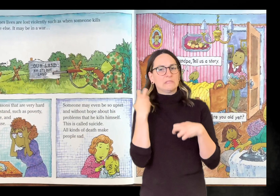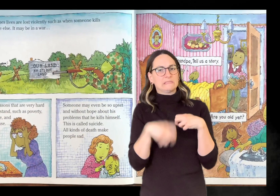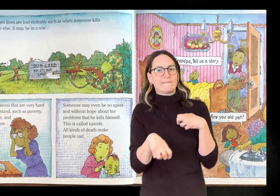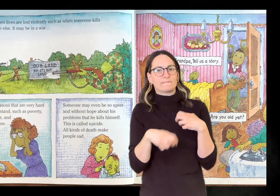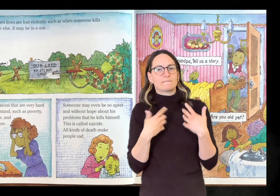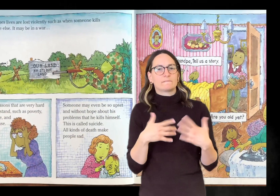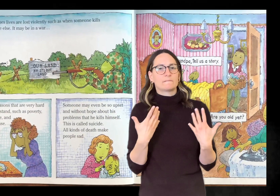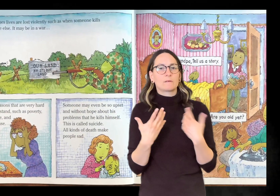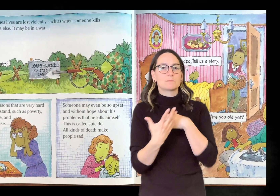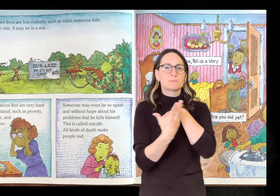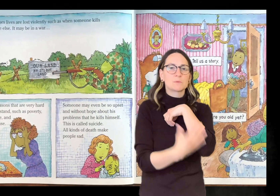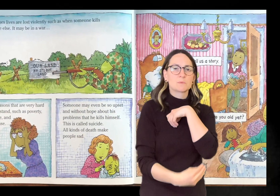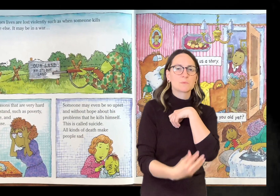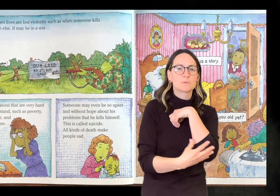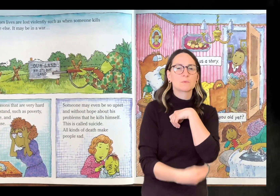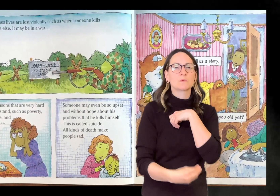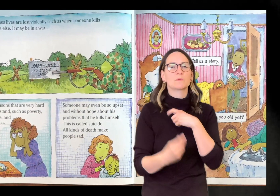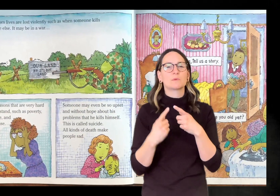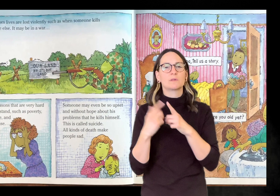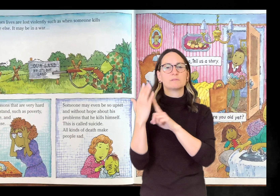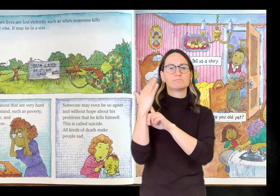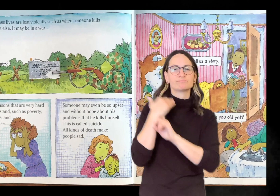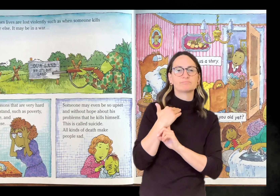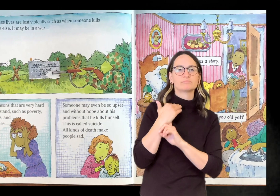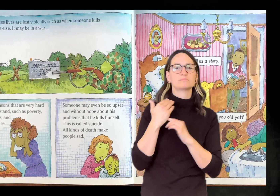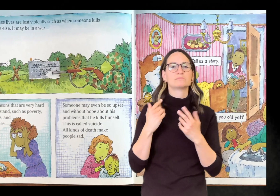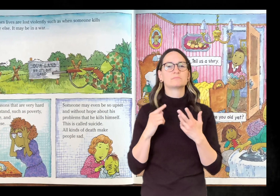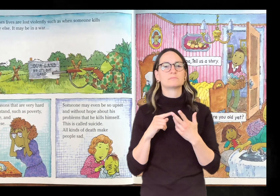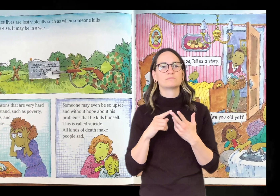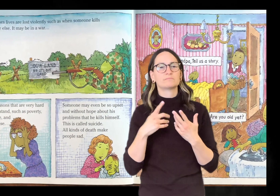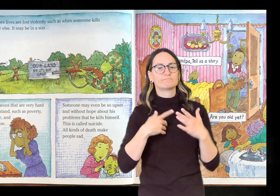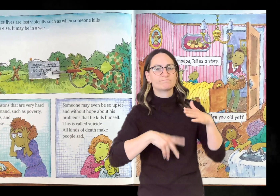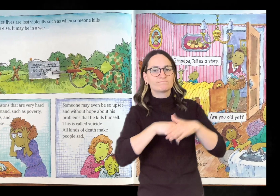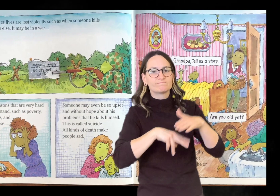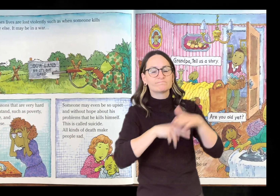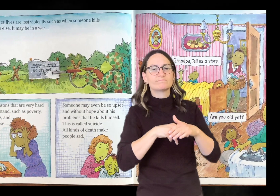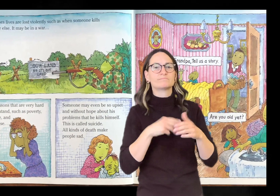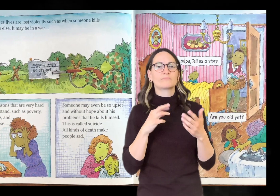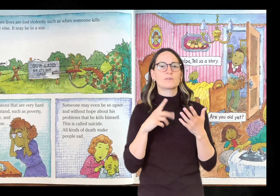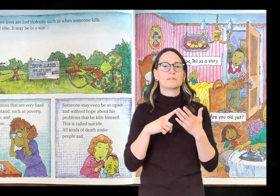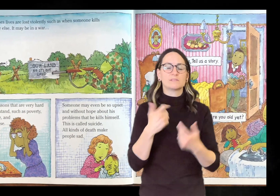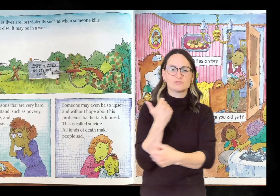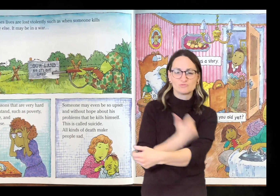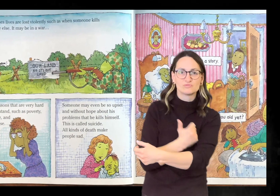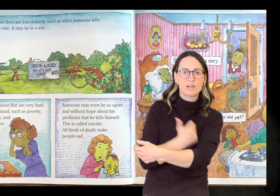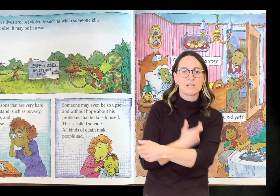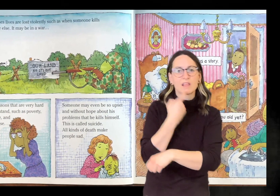or for reasons that are hard to understand, such as poverty, prejudice, and drug abuse.